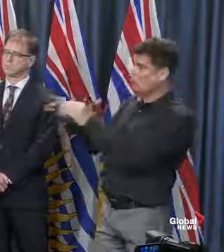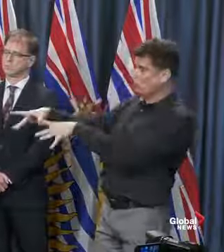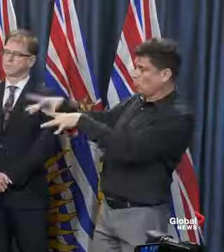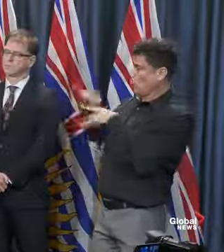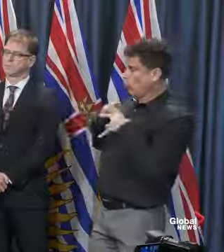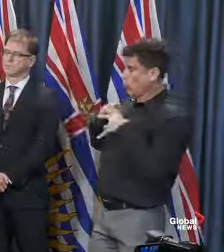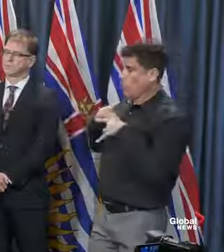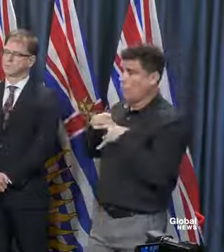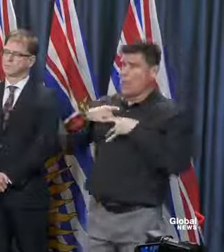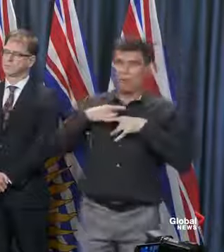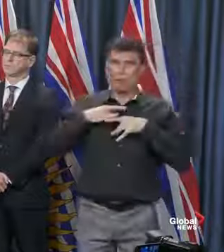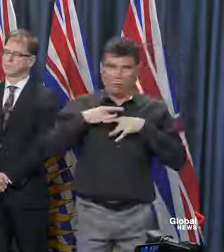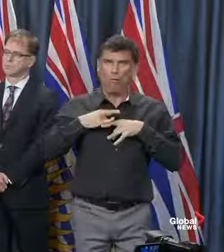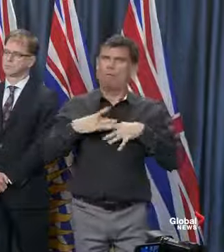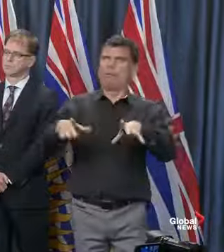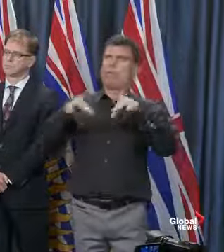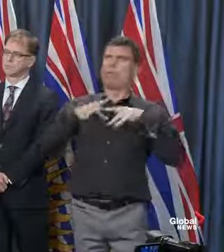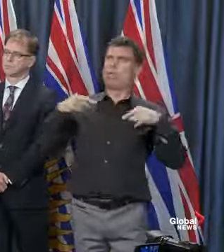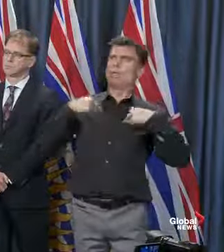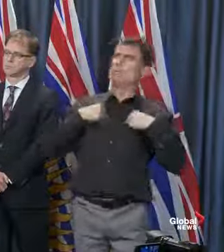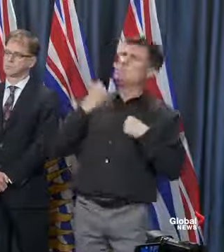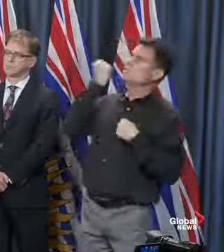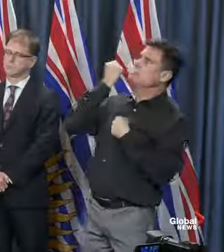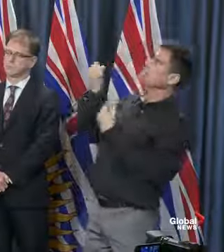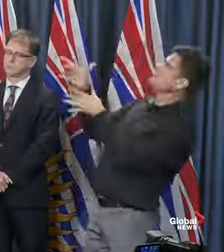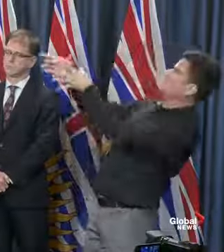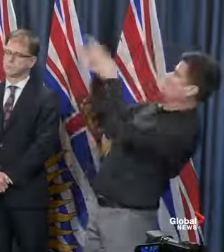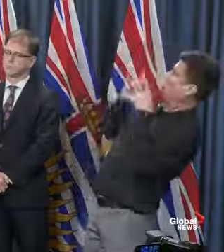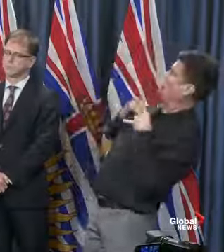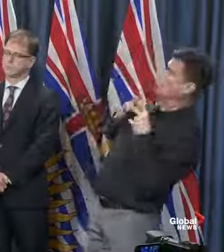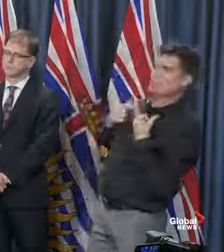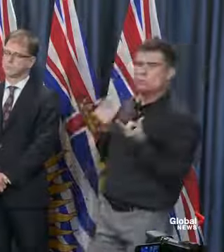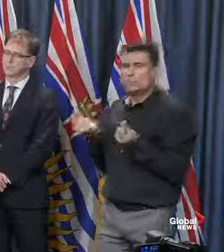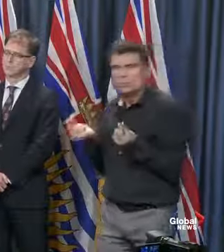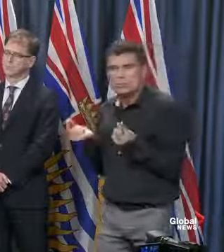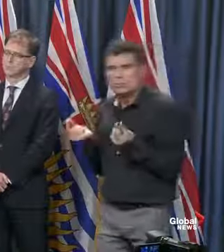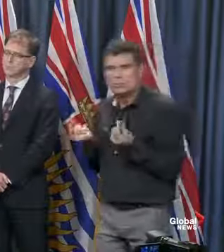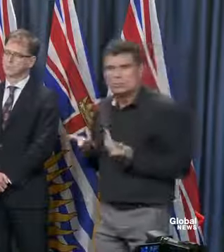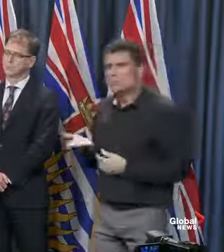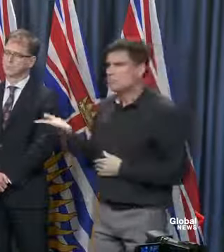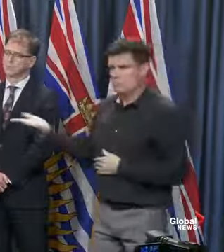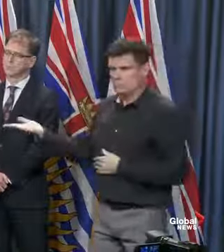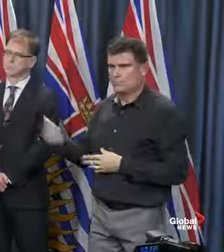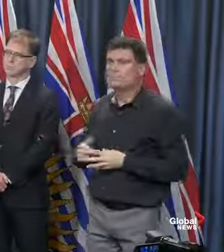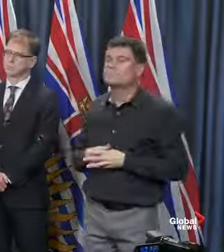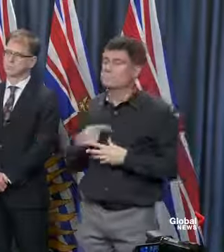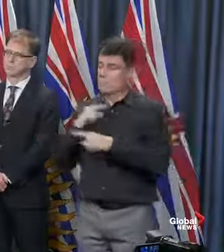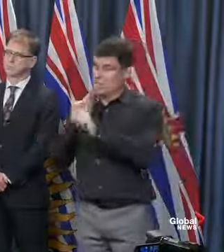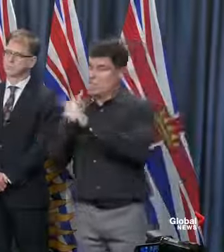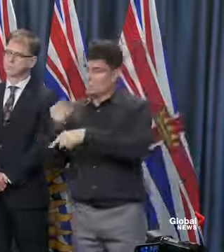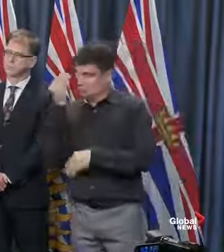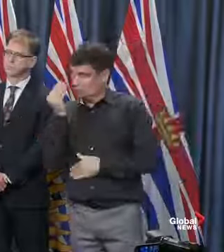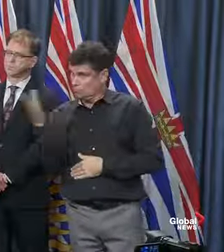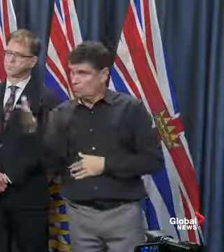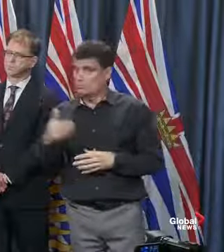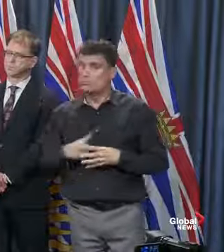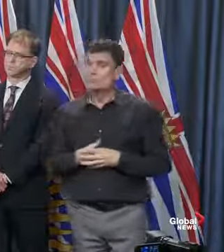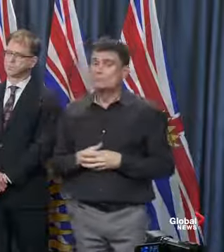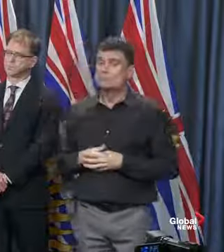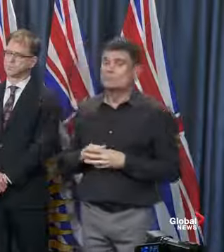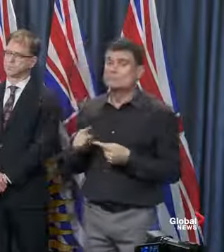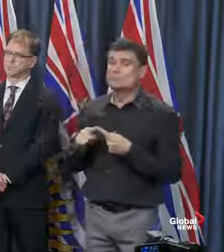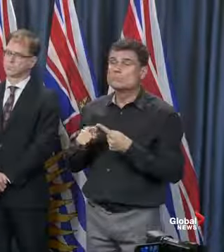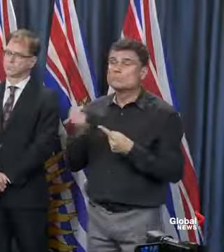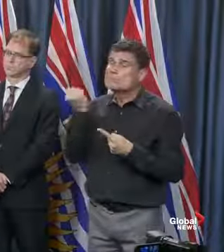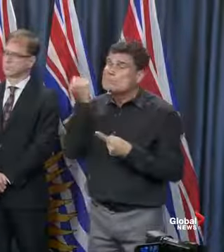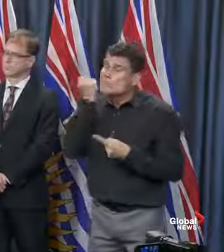are healthcare professionals, and I would hope that none of them would work if they were ill, and that's where we know the risk is with